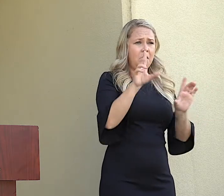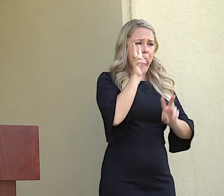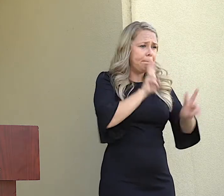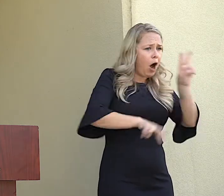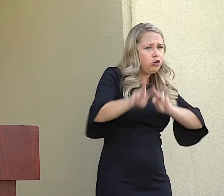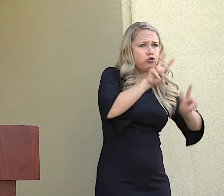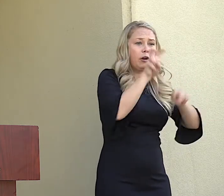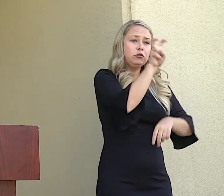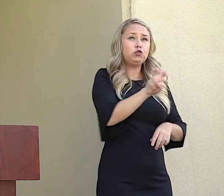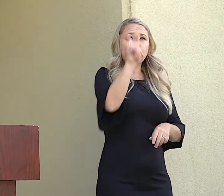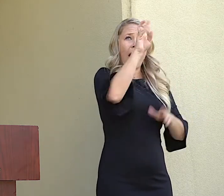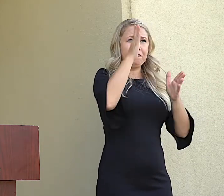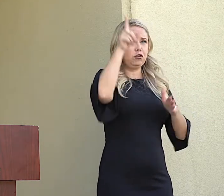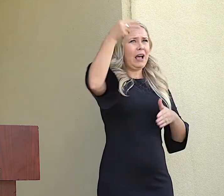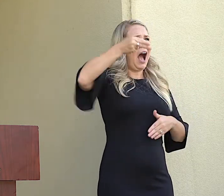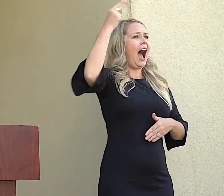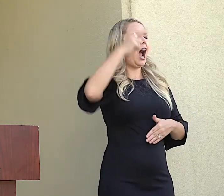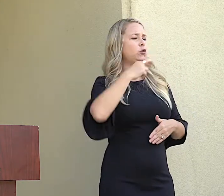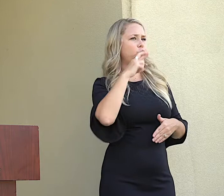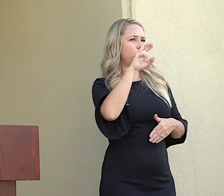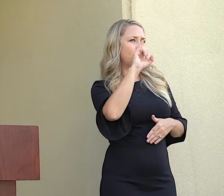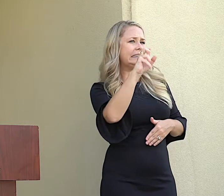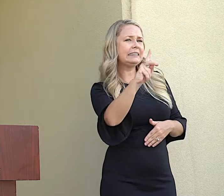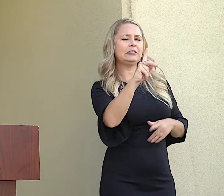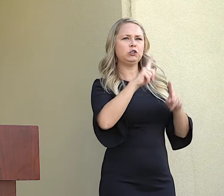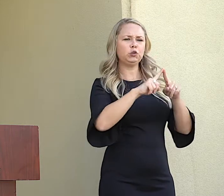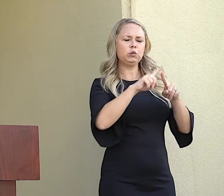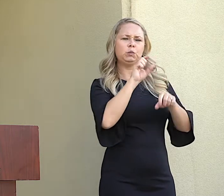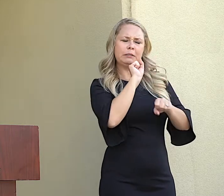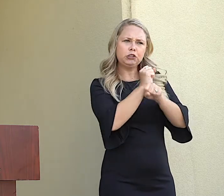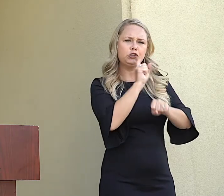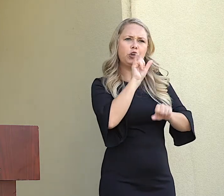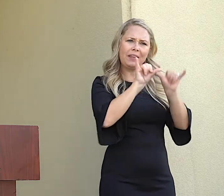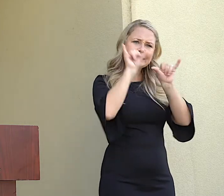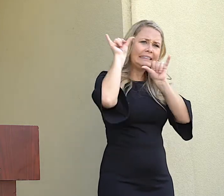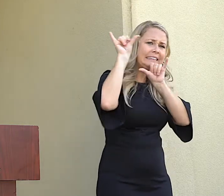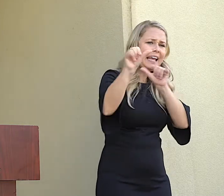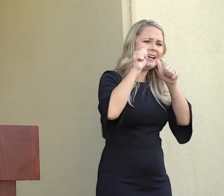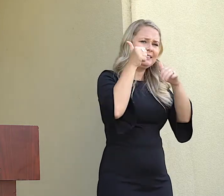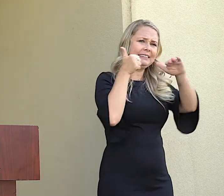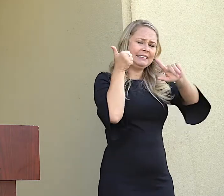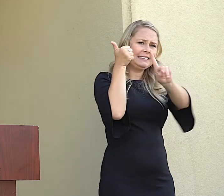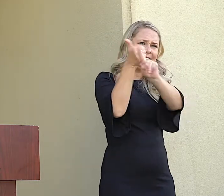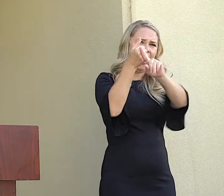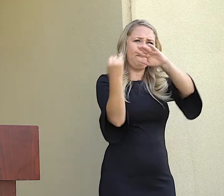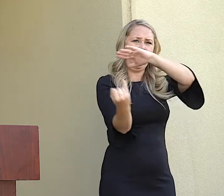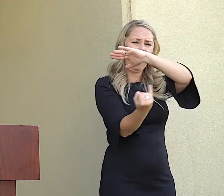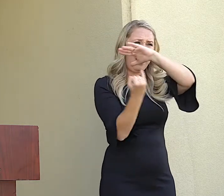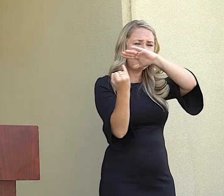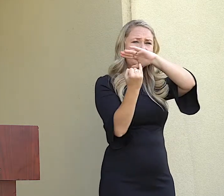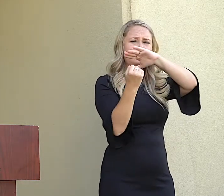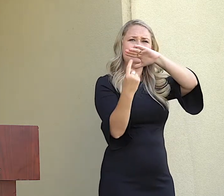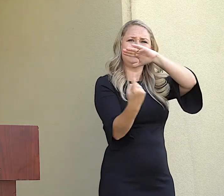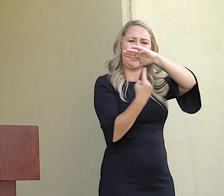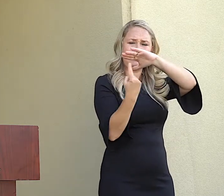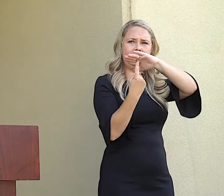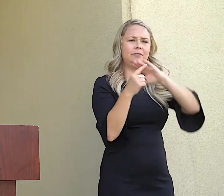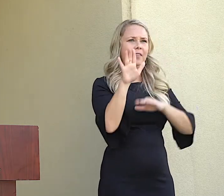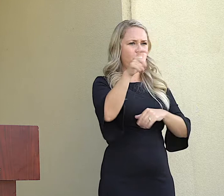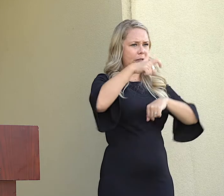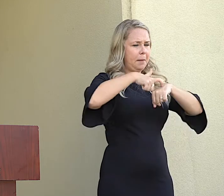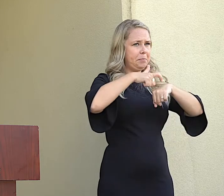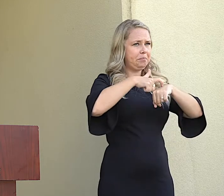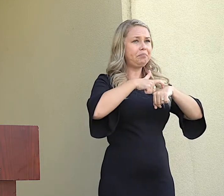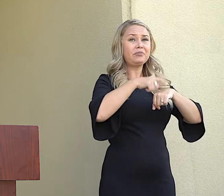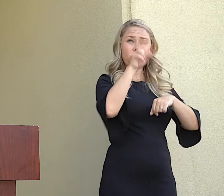of travelers and high-risk individuals to ensure they stayed in self-isolation during their communicable period, such